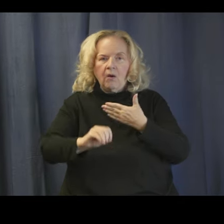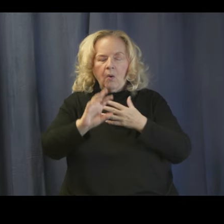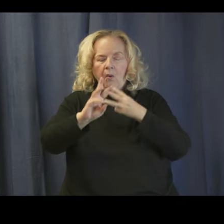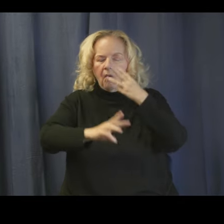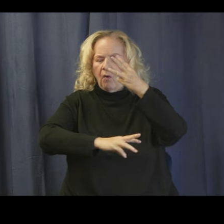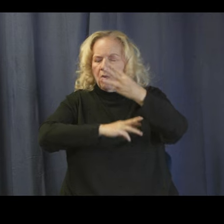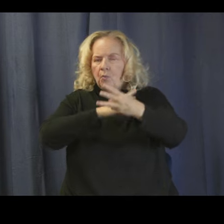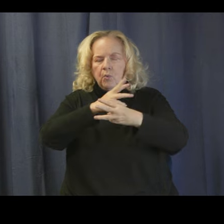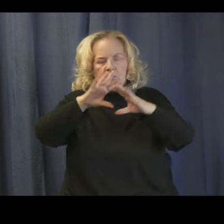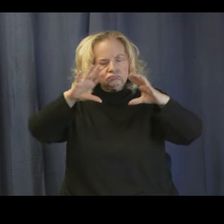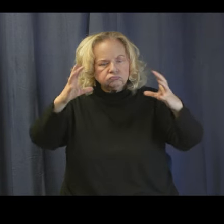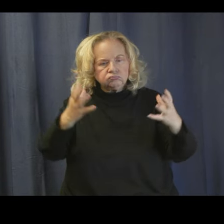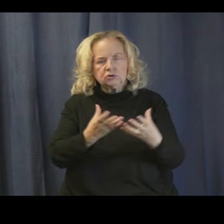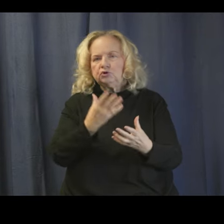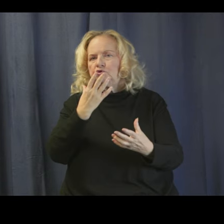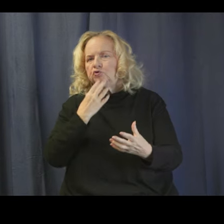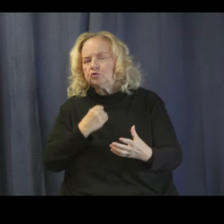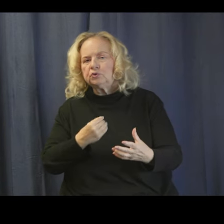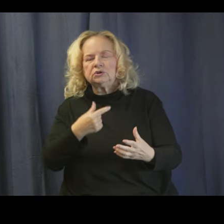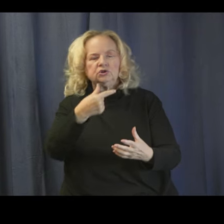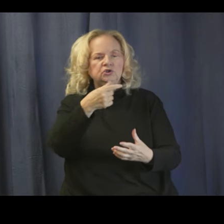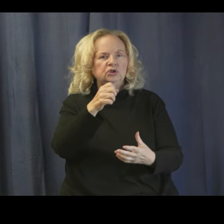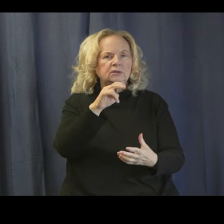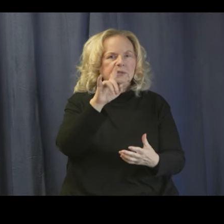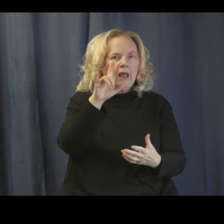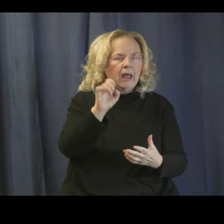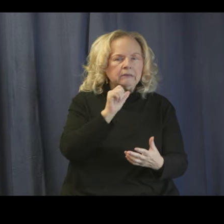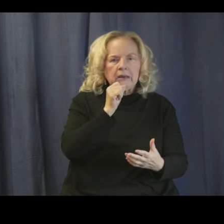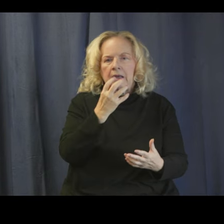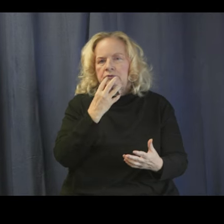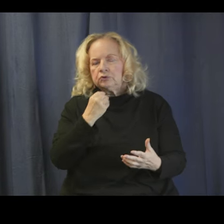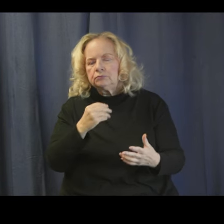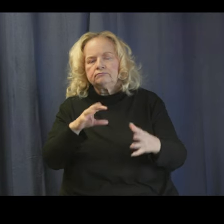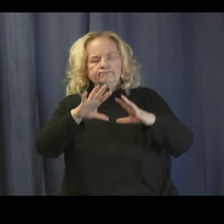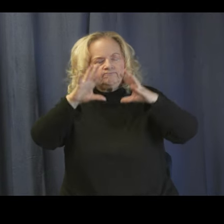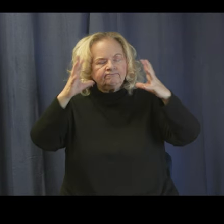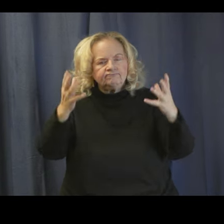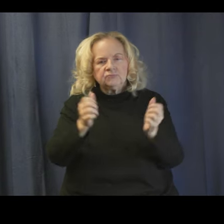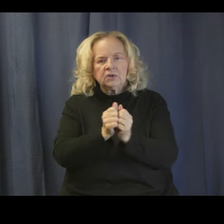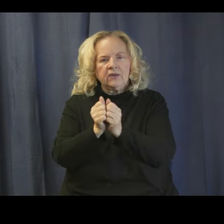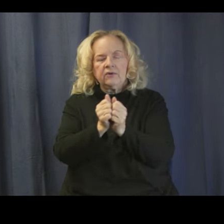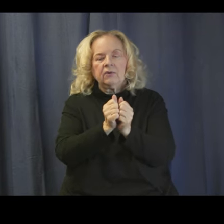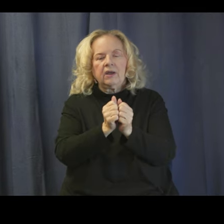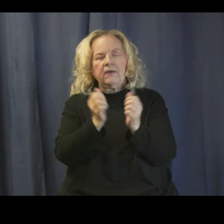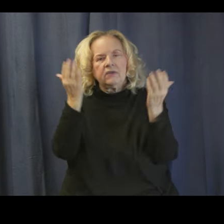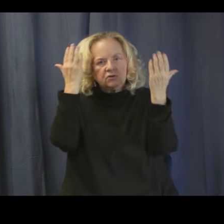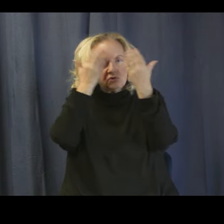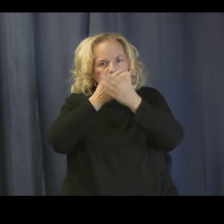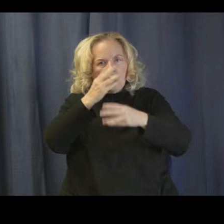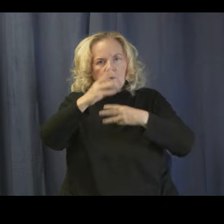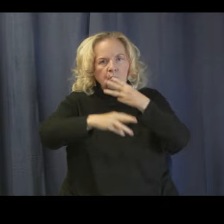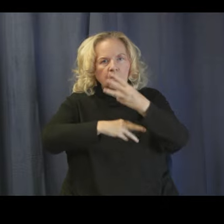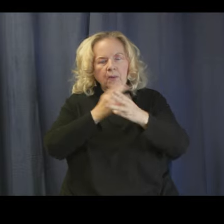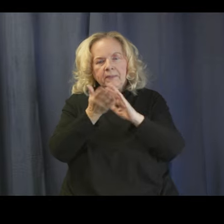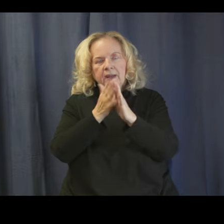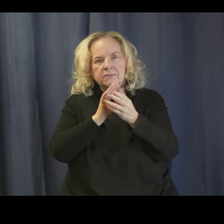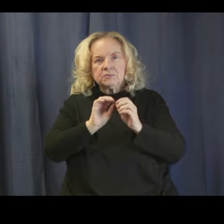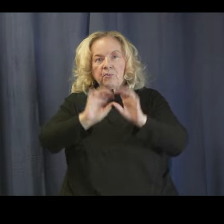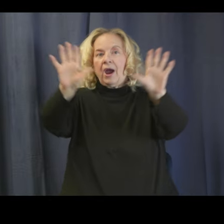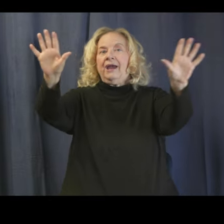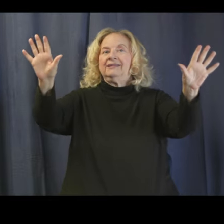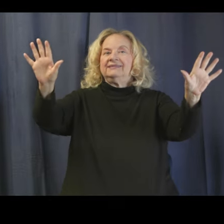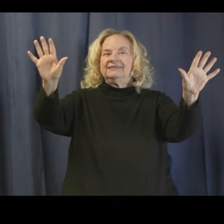over the world, Jews and Gentiles come together and they just make this dark world shine brighter than